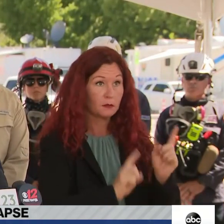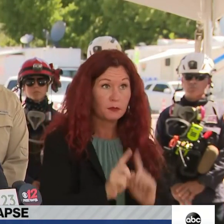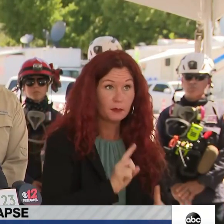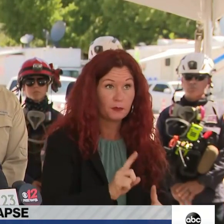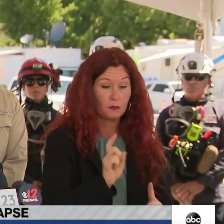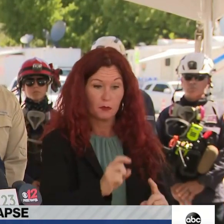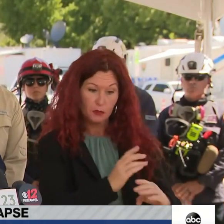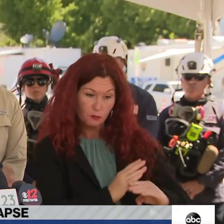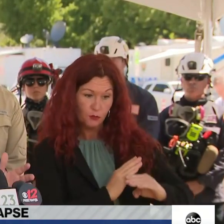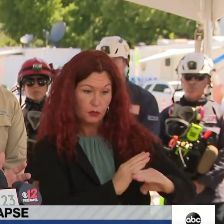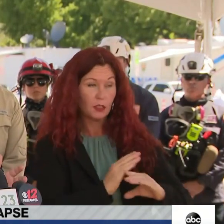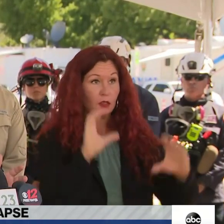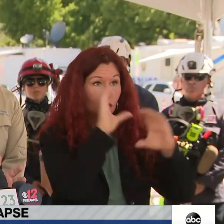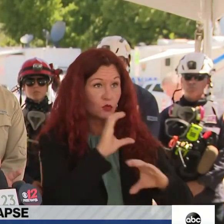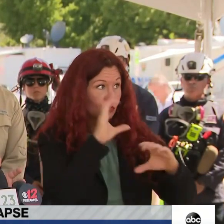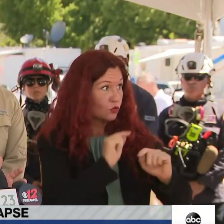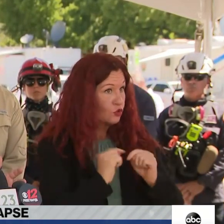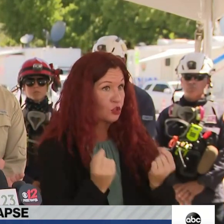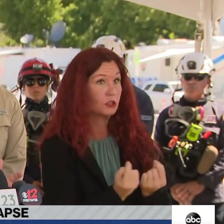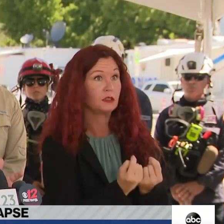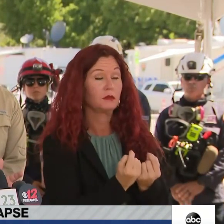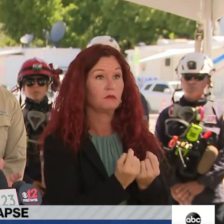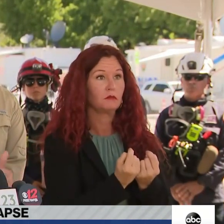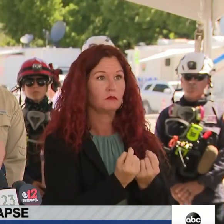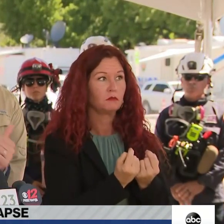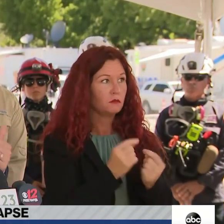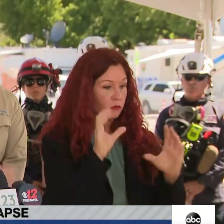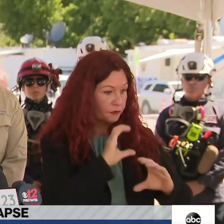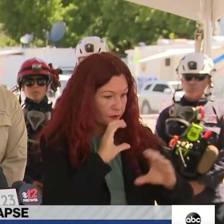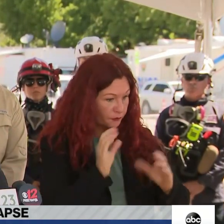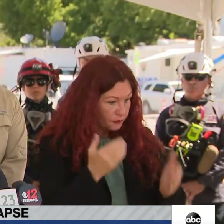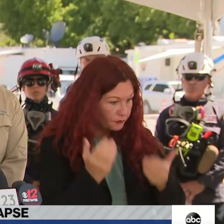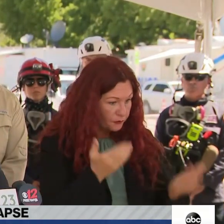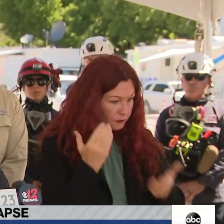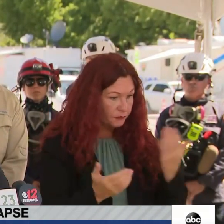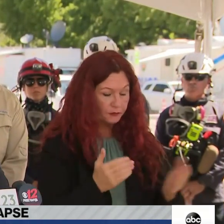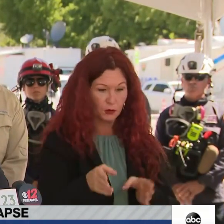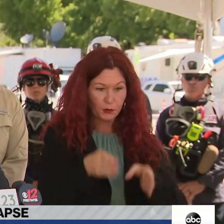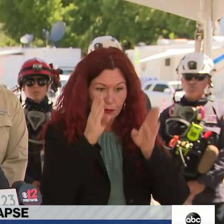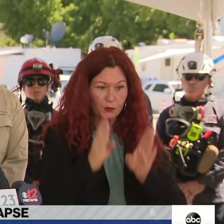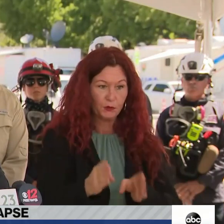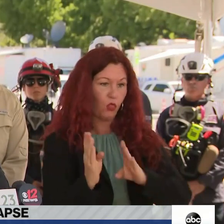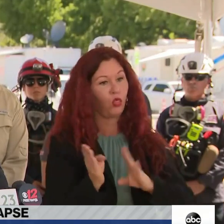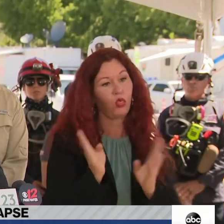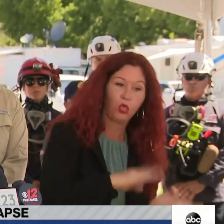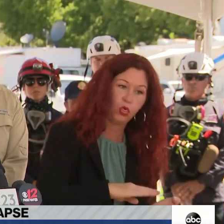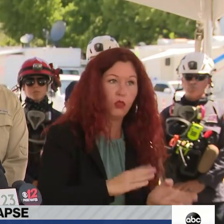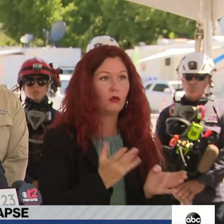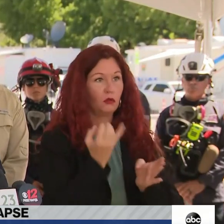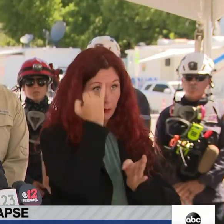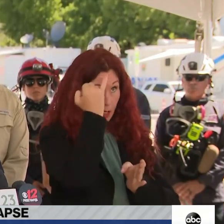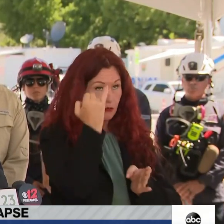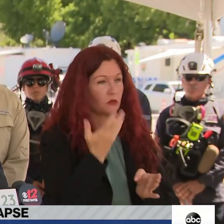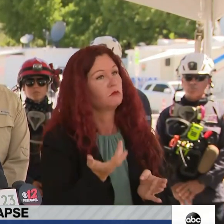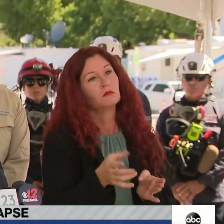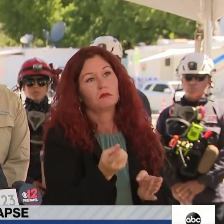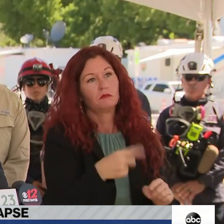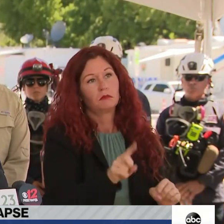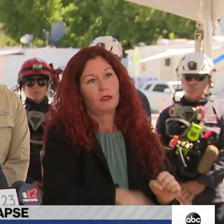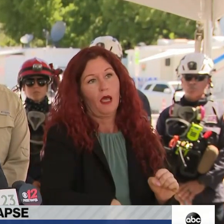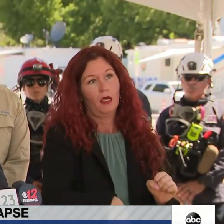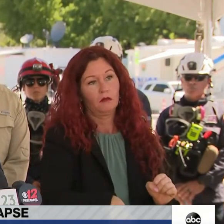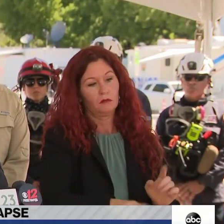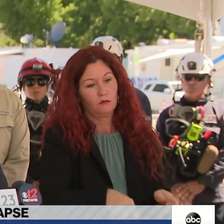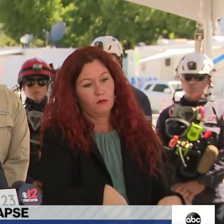over. And of course, with these gusts potentially, you know, that would create a really severe hazard. So our mission